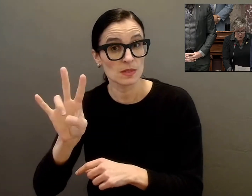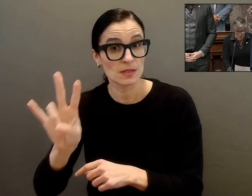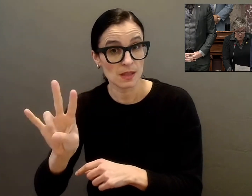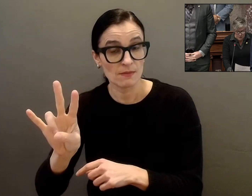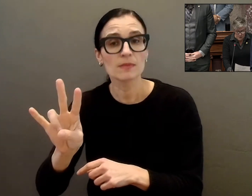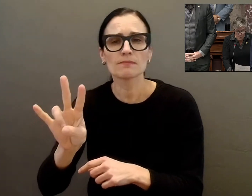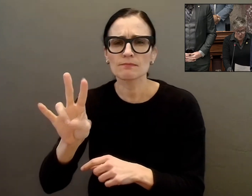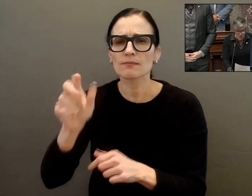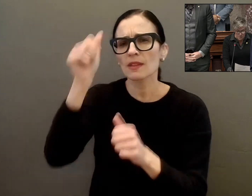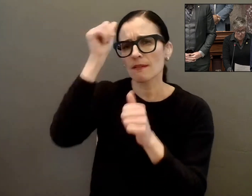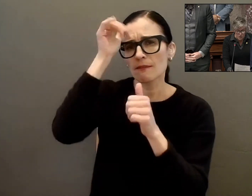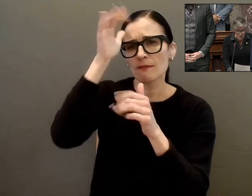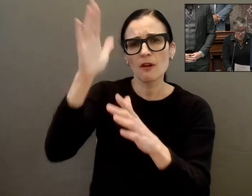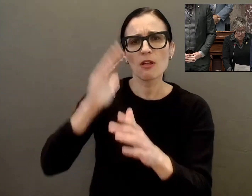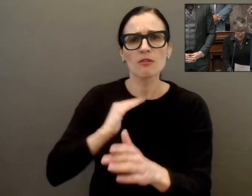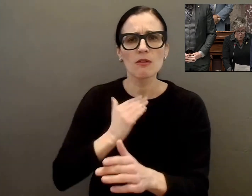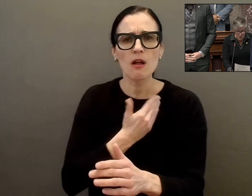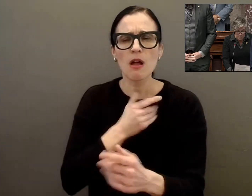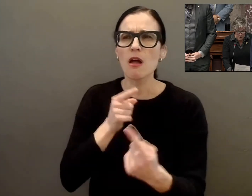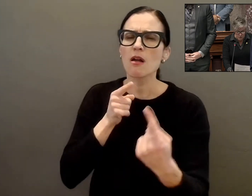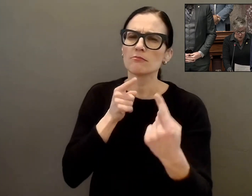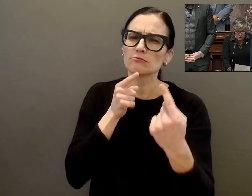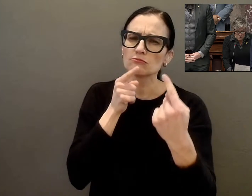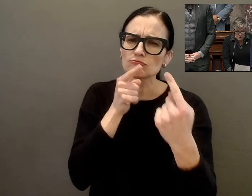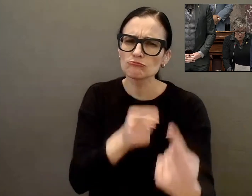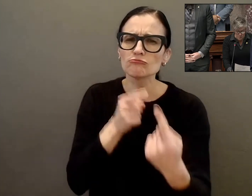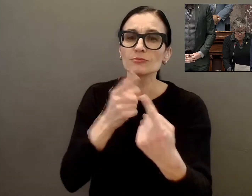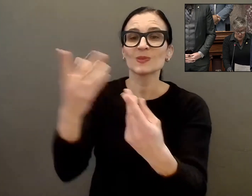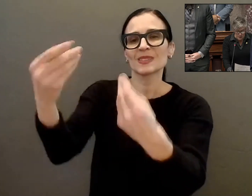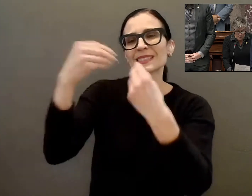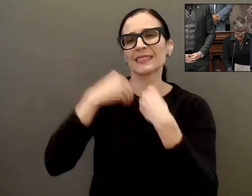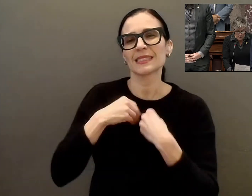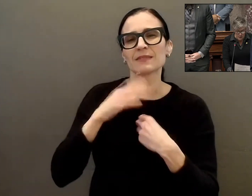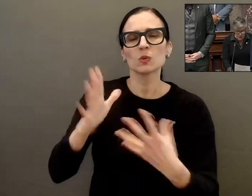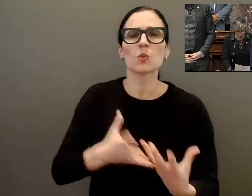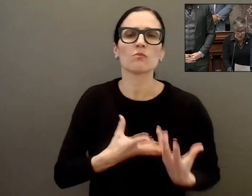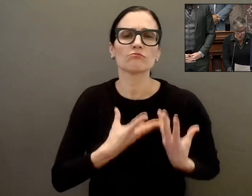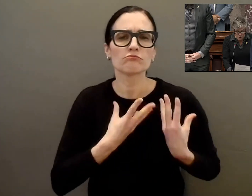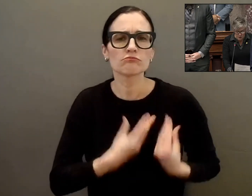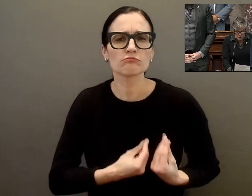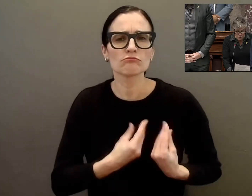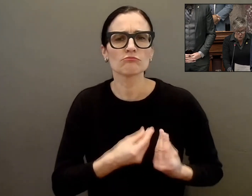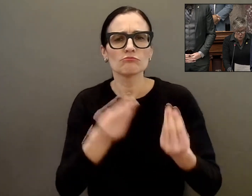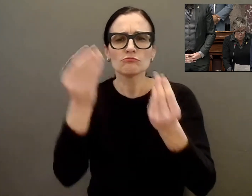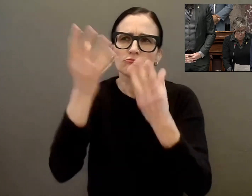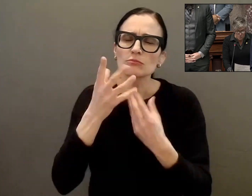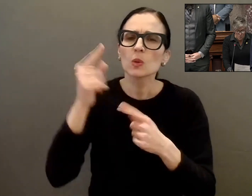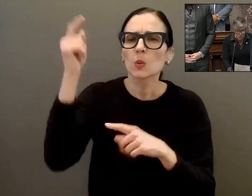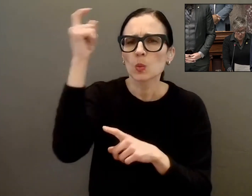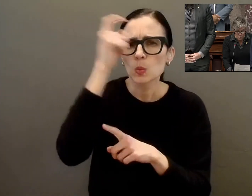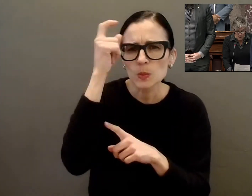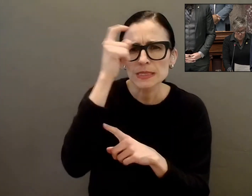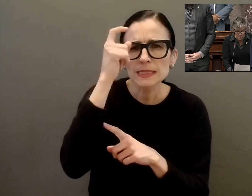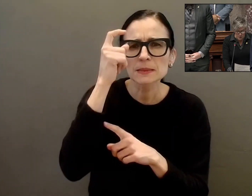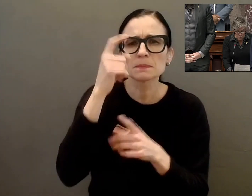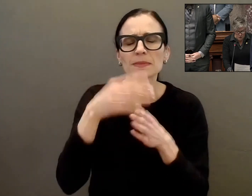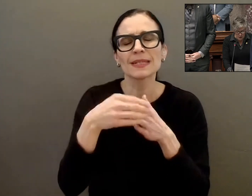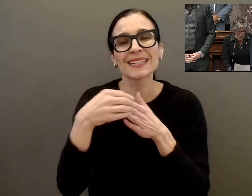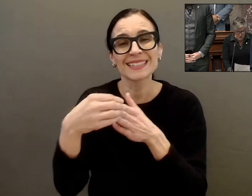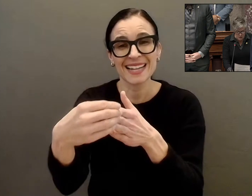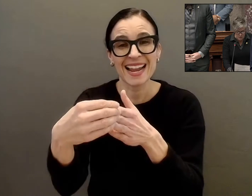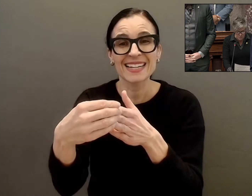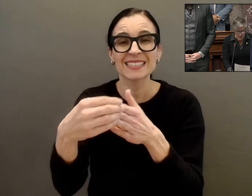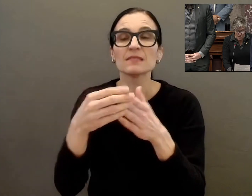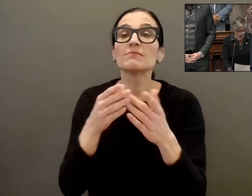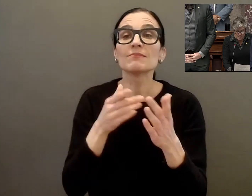principles. May the teachings of Jesus echo in my thoughts, providing clarity and courage to choose what is right in your